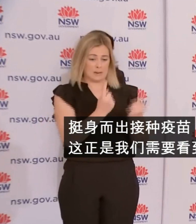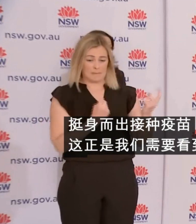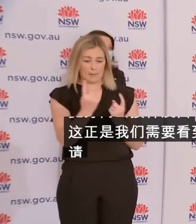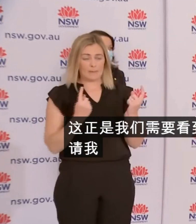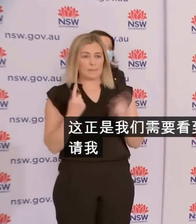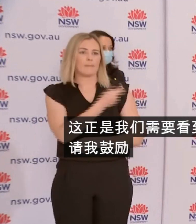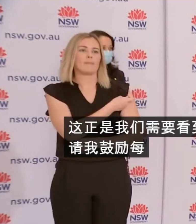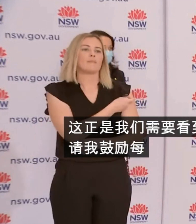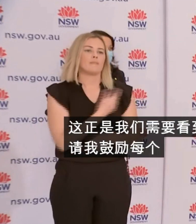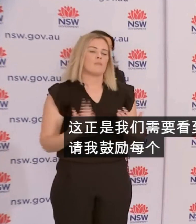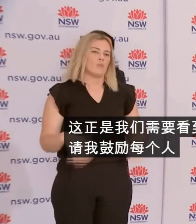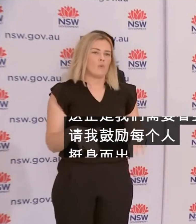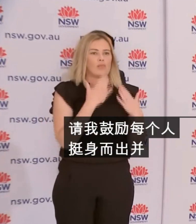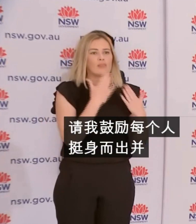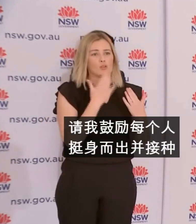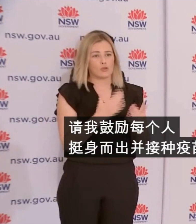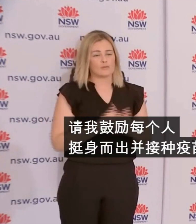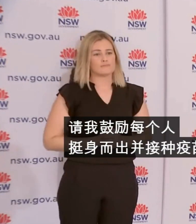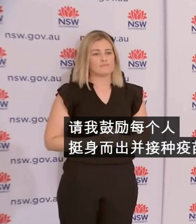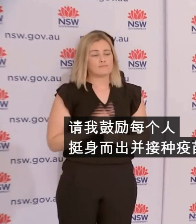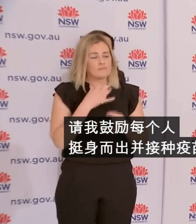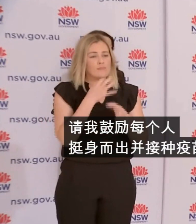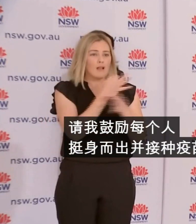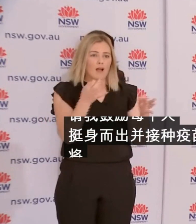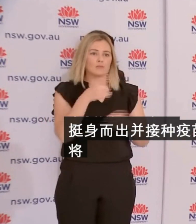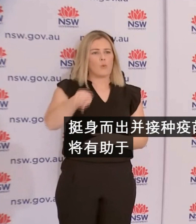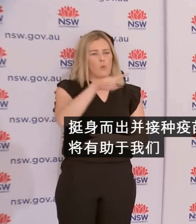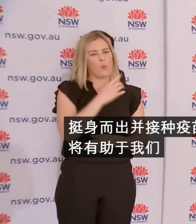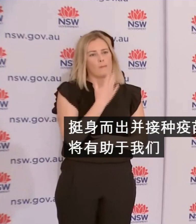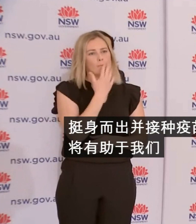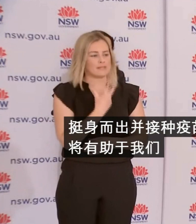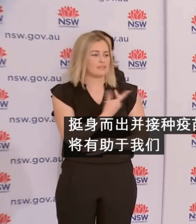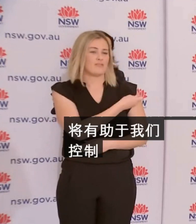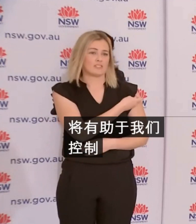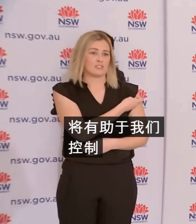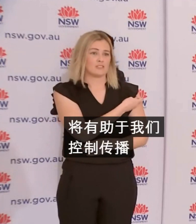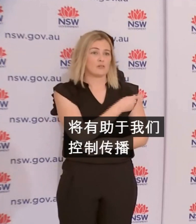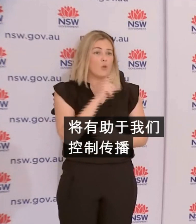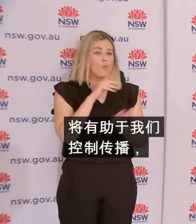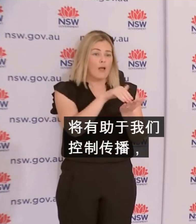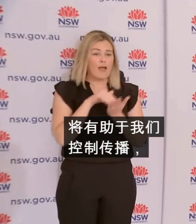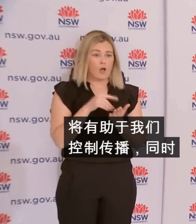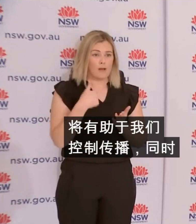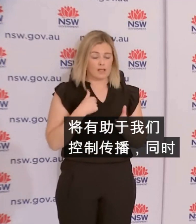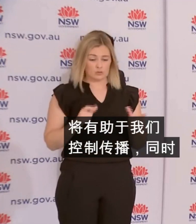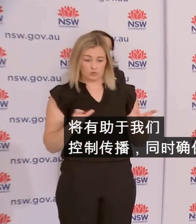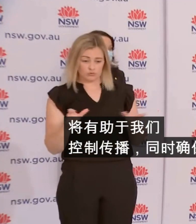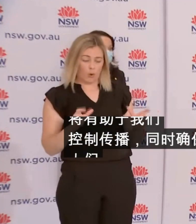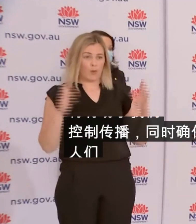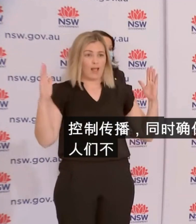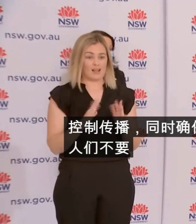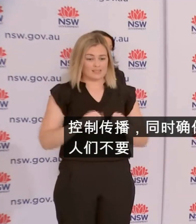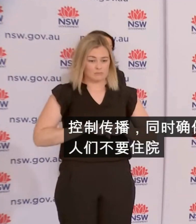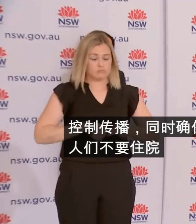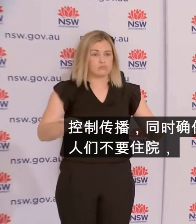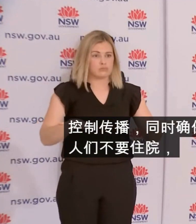see. Can I please encourage everybody to come forward and get vaccinated? We know it will help us control the spread, but also ensure